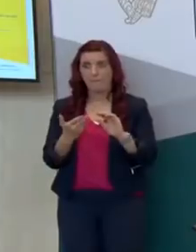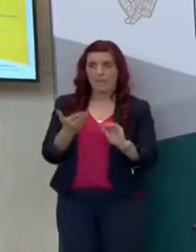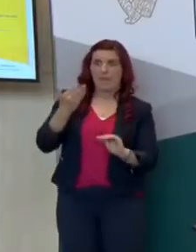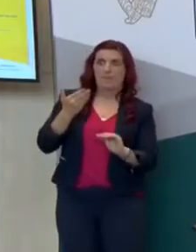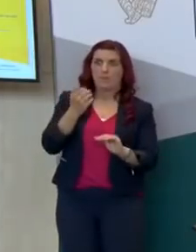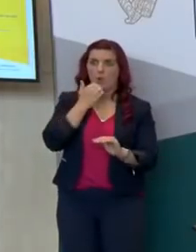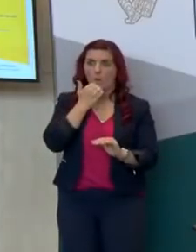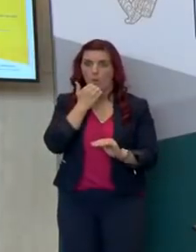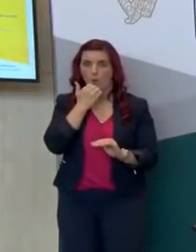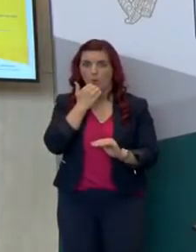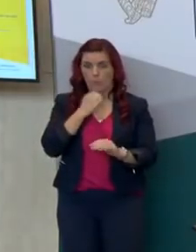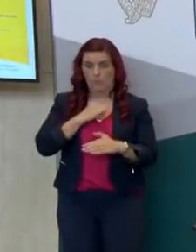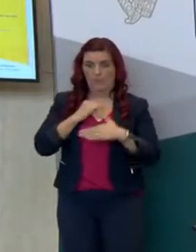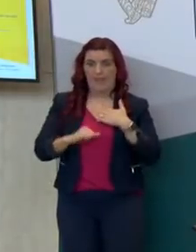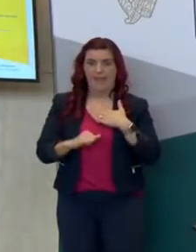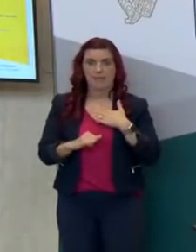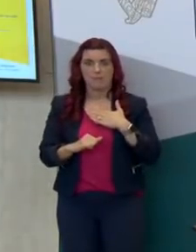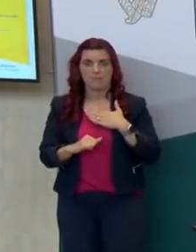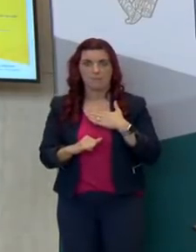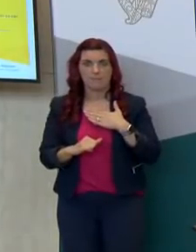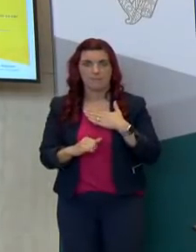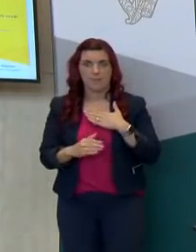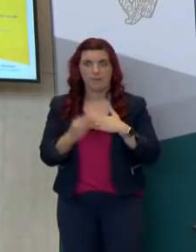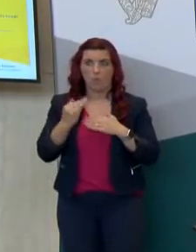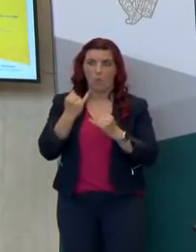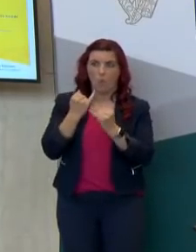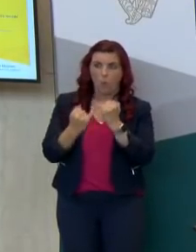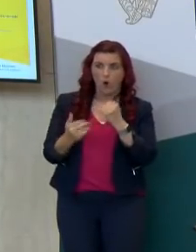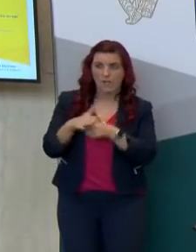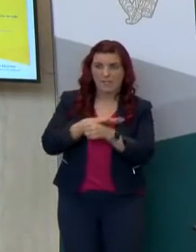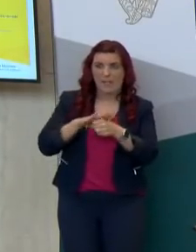today that we are if the worst case scenario